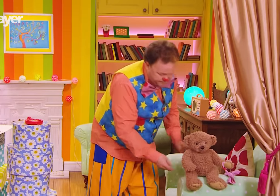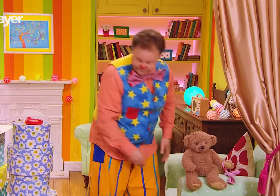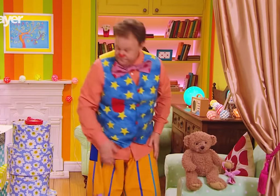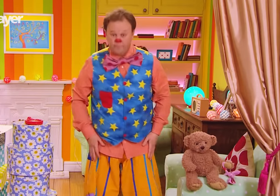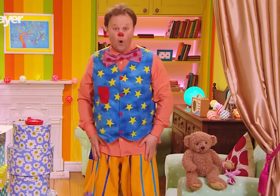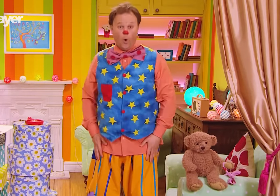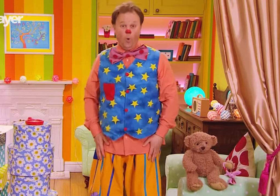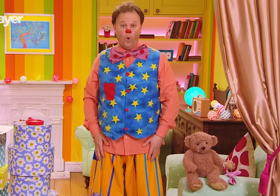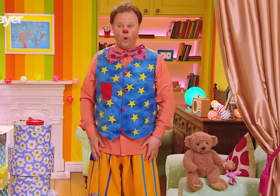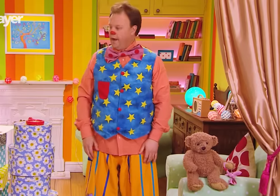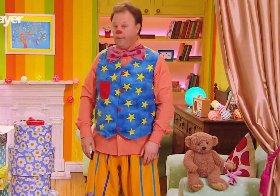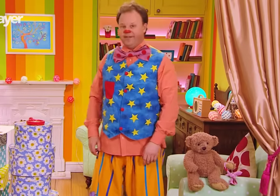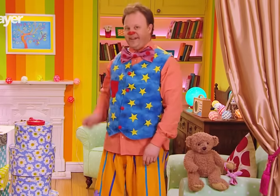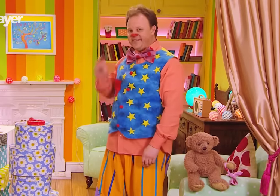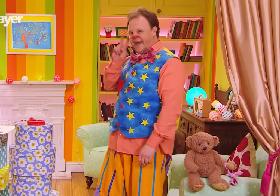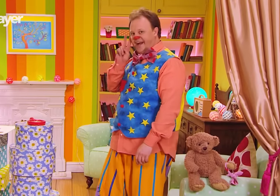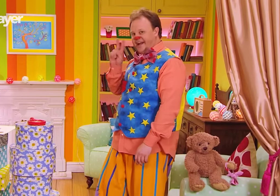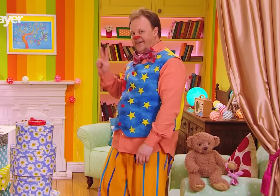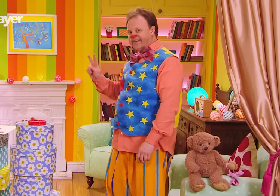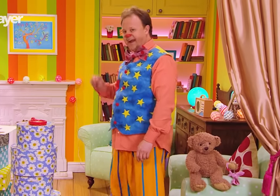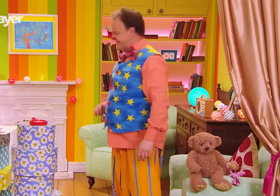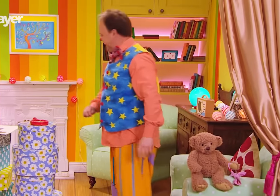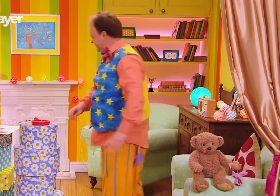Mr. Tumble? Oh, well, let's take a look, shall we?